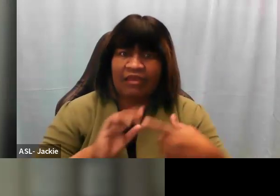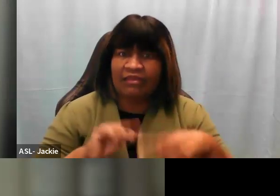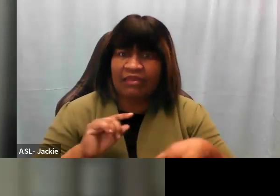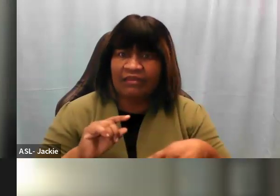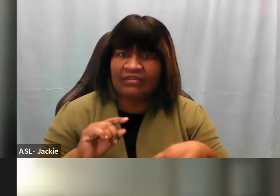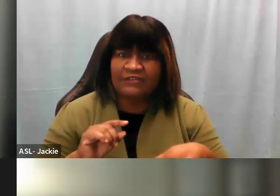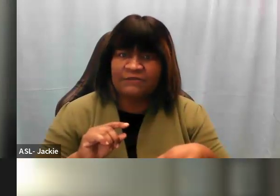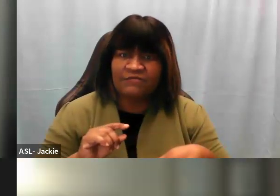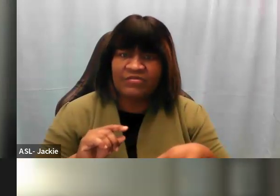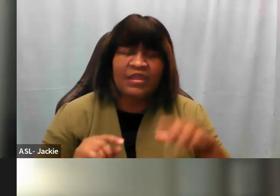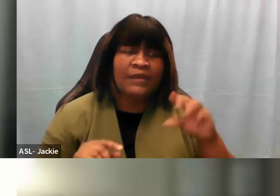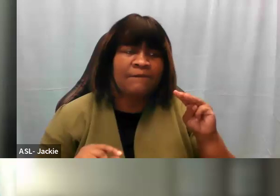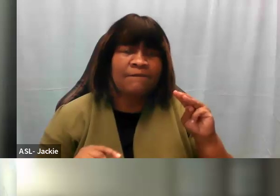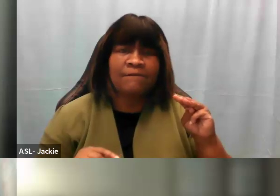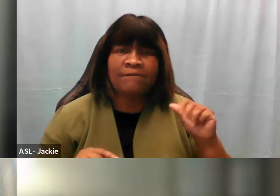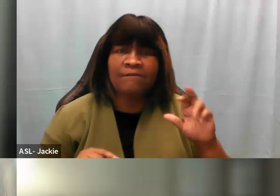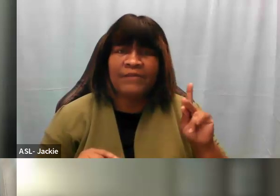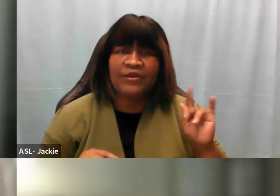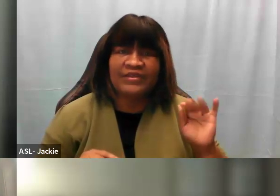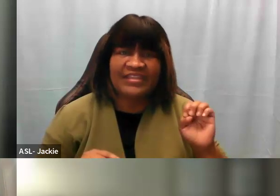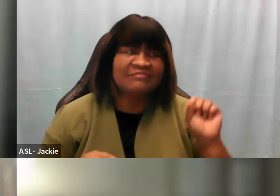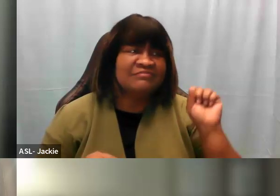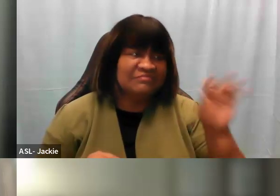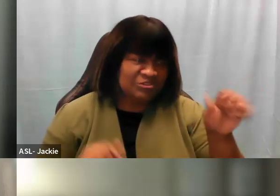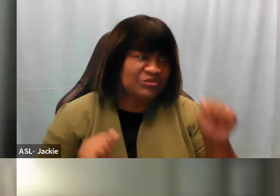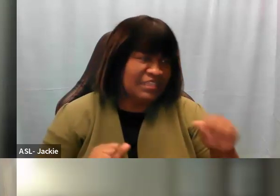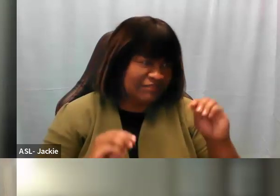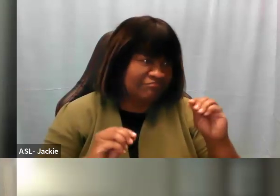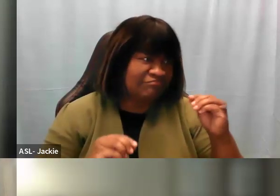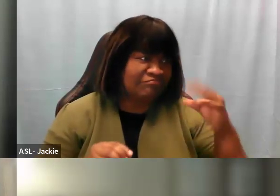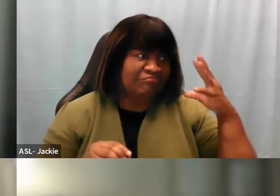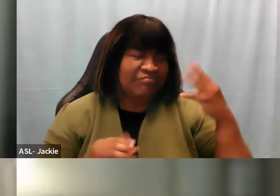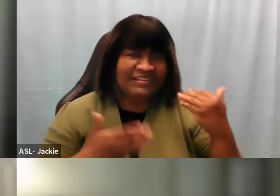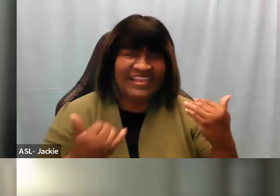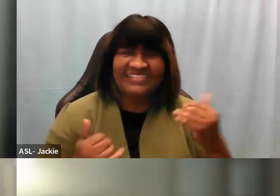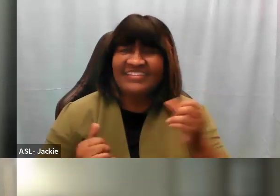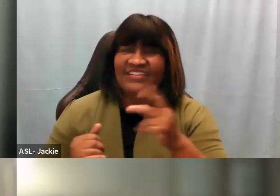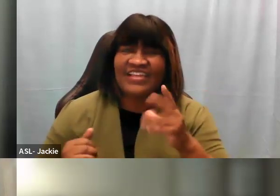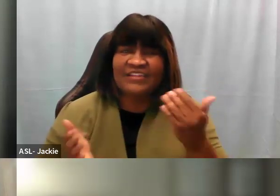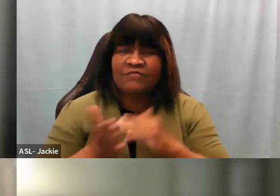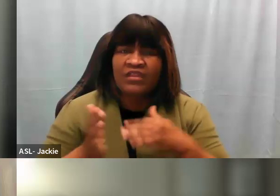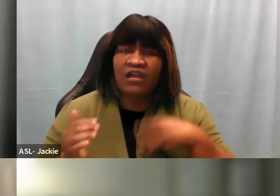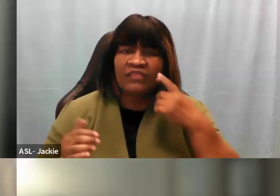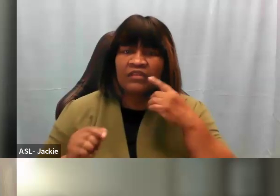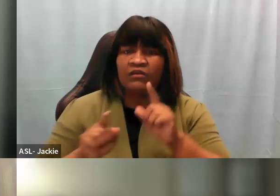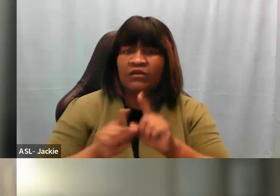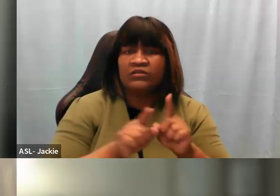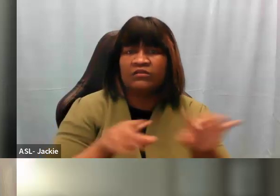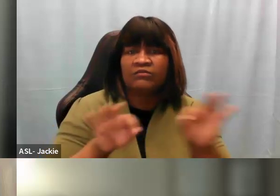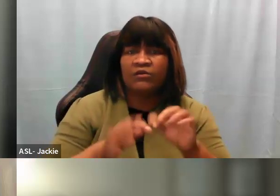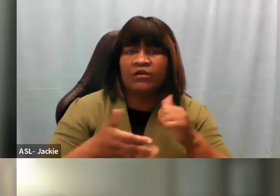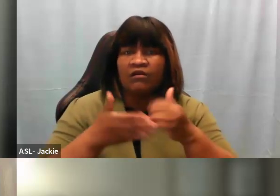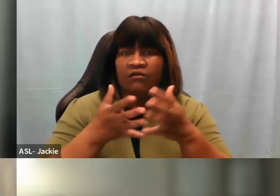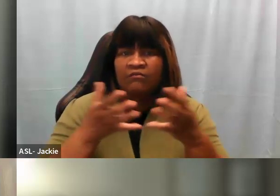I just sent a prompt. So oh, there we go. Okay. Yeah, so I think too, something might be helpful